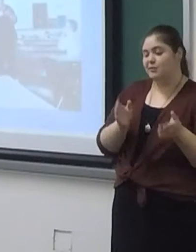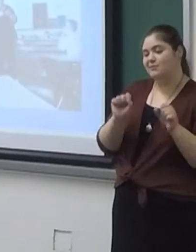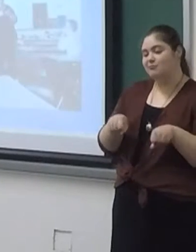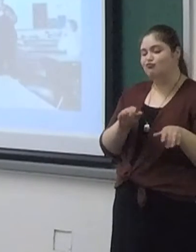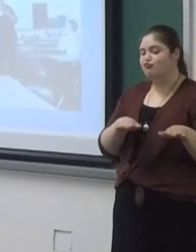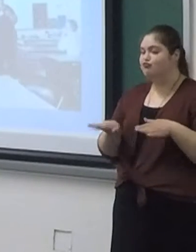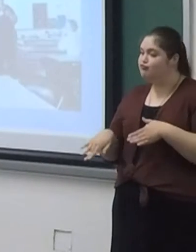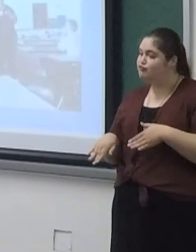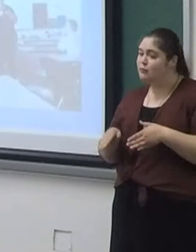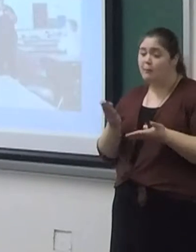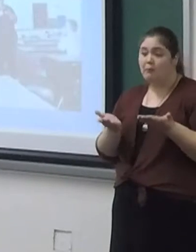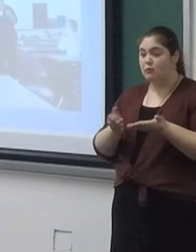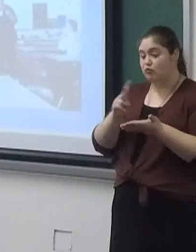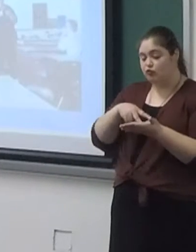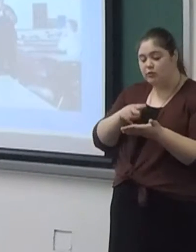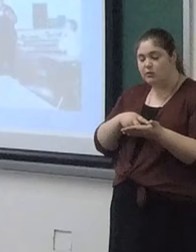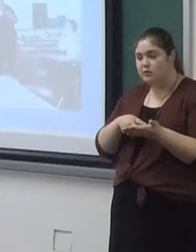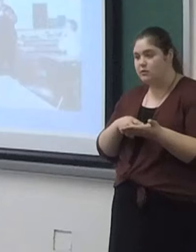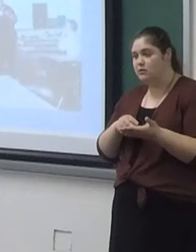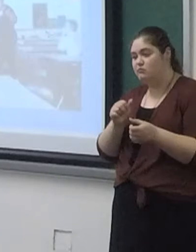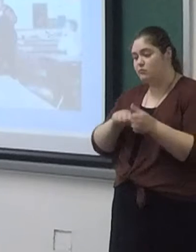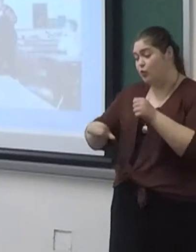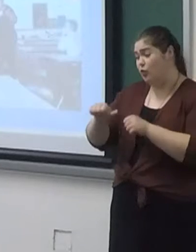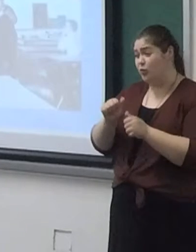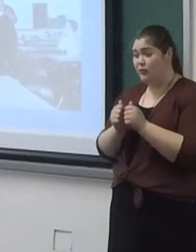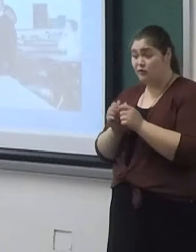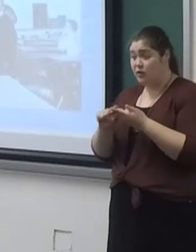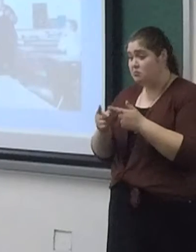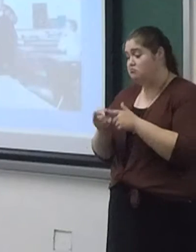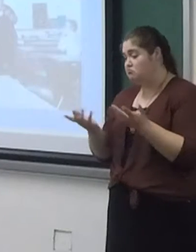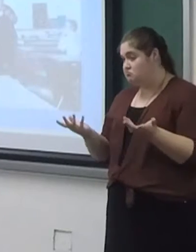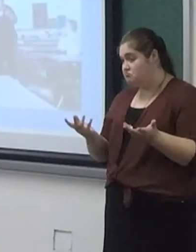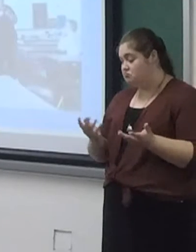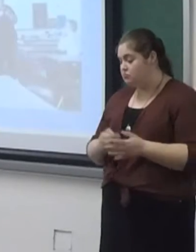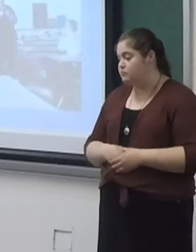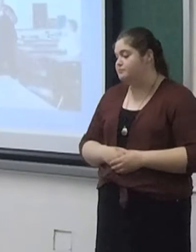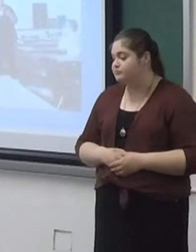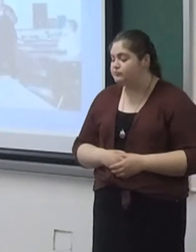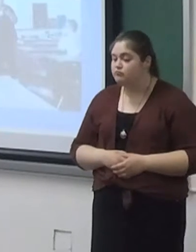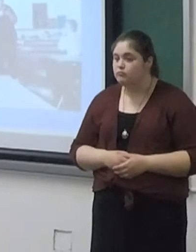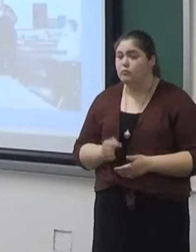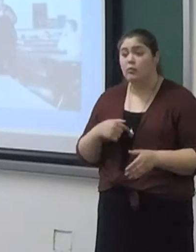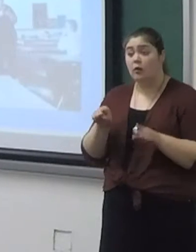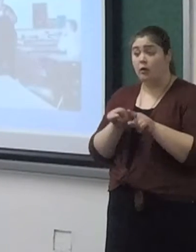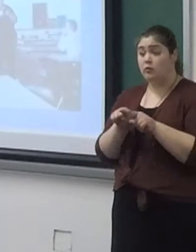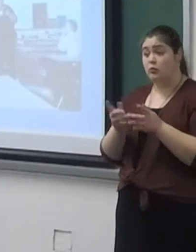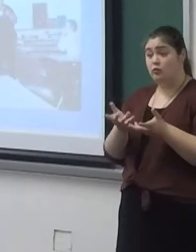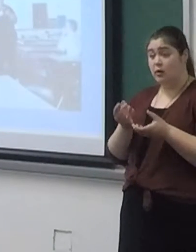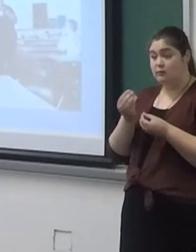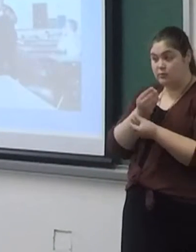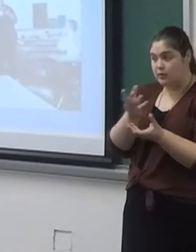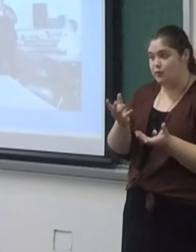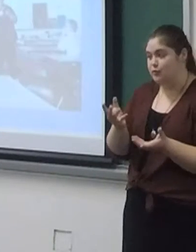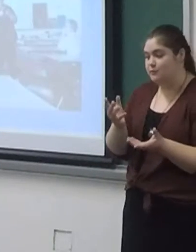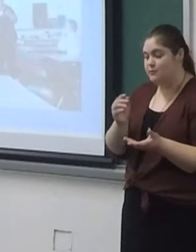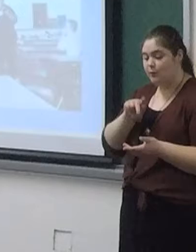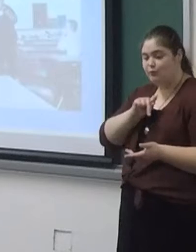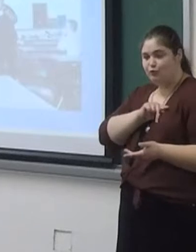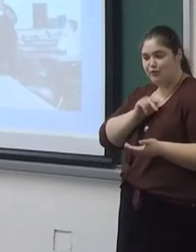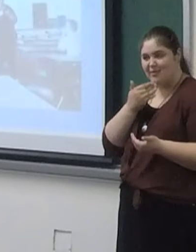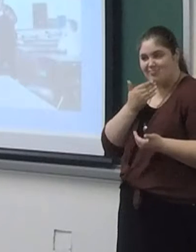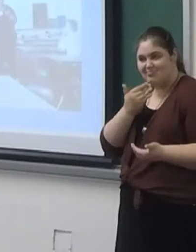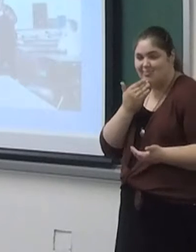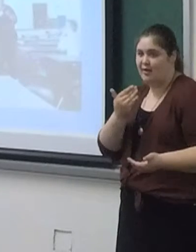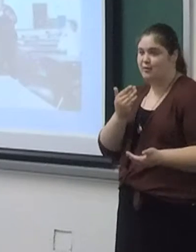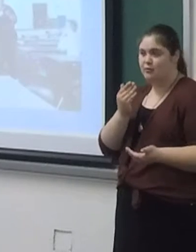with your friends, whatever. I also wanted to include that personal thank yous go a long way. I've